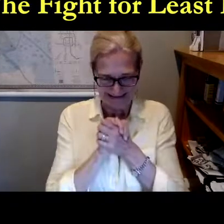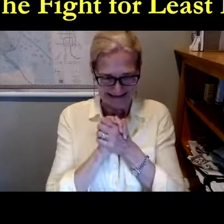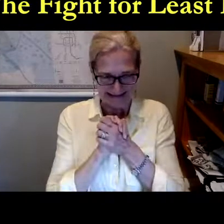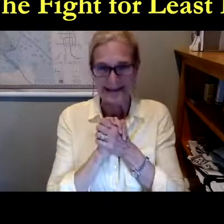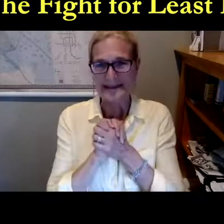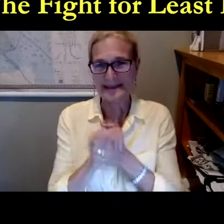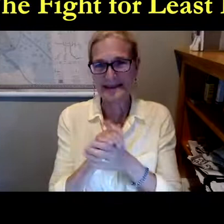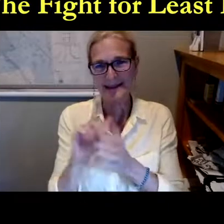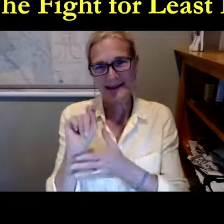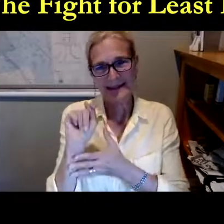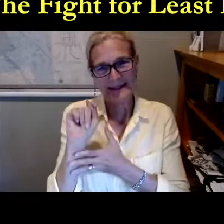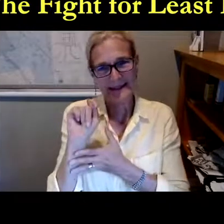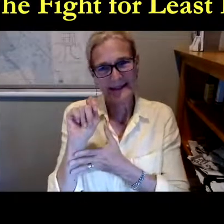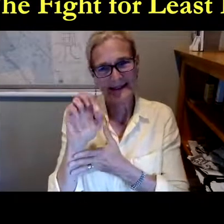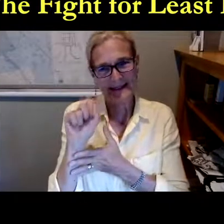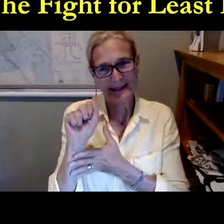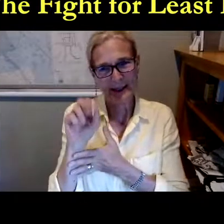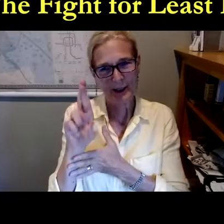Well,